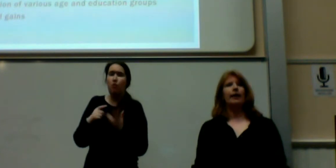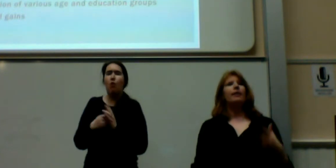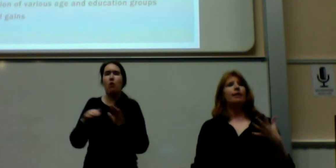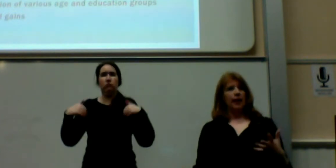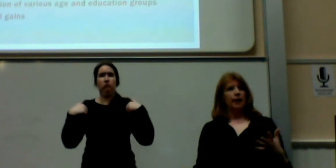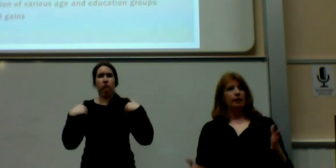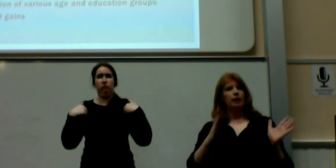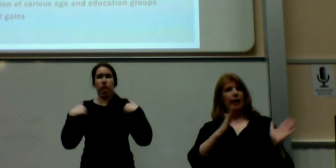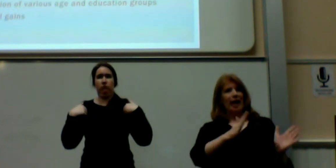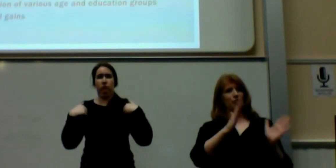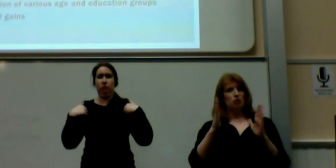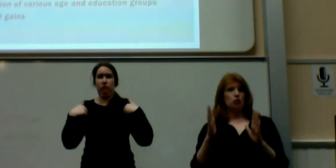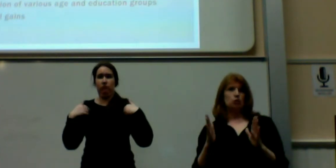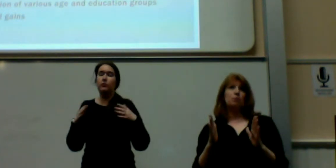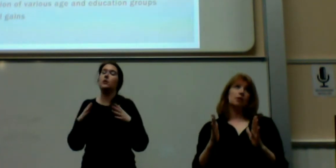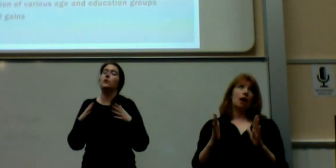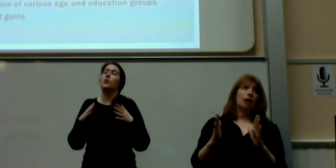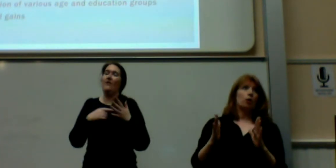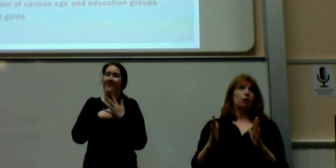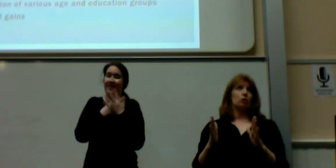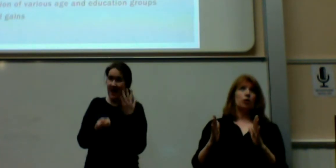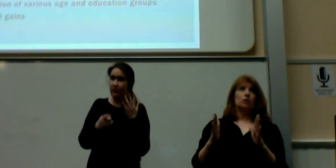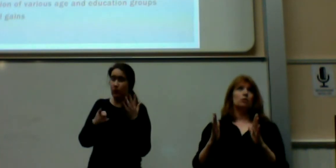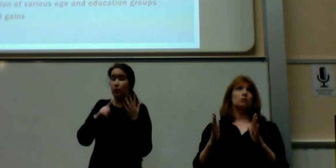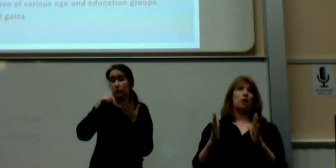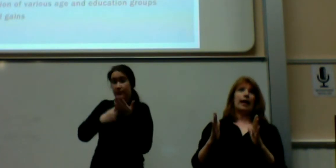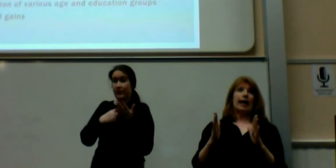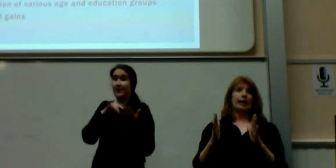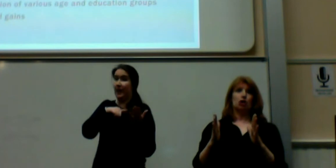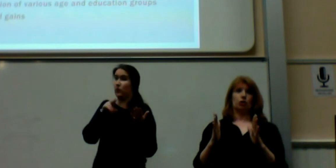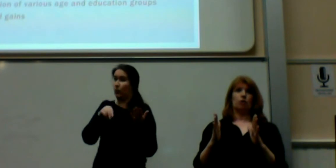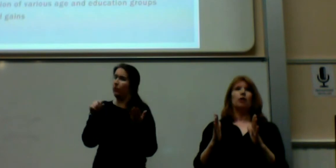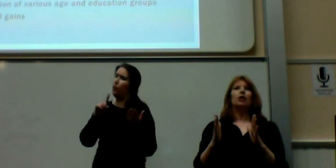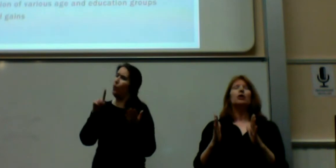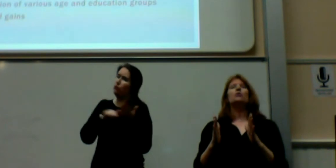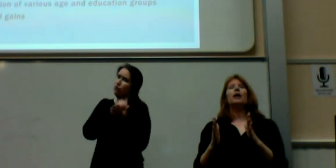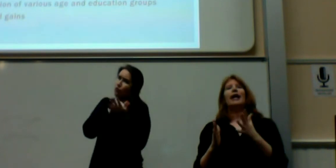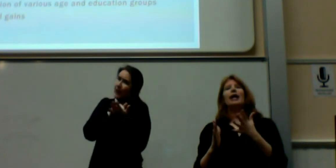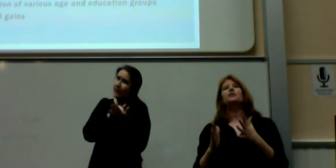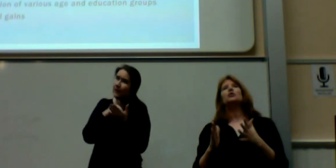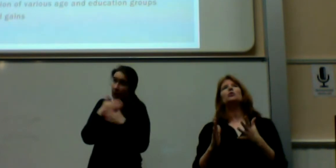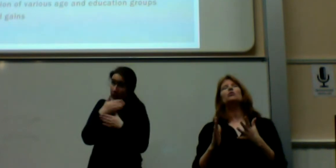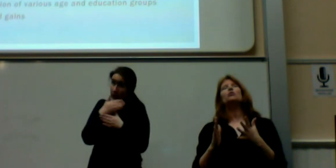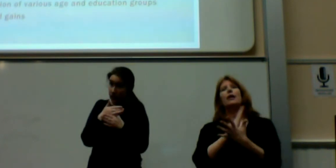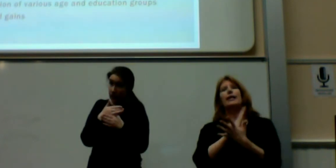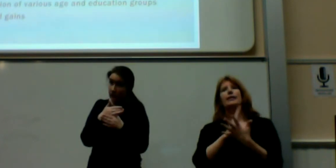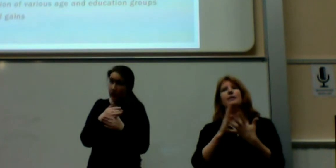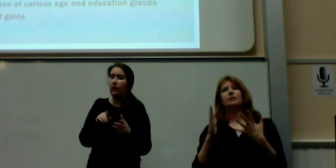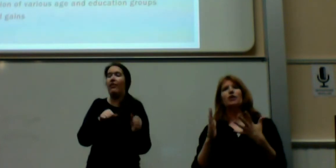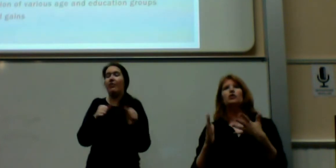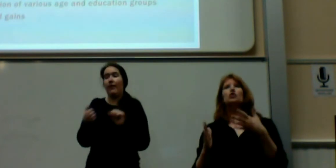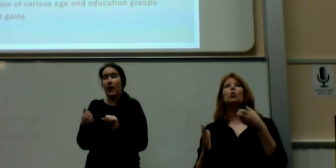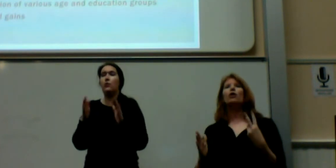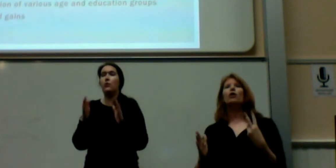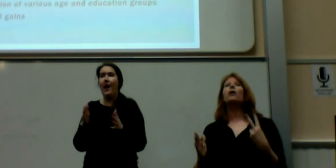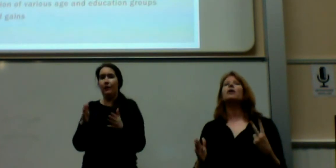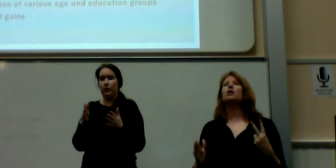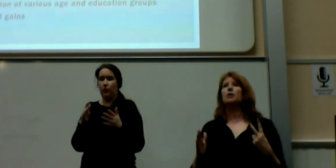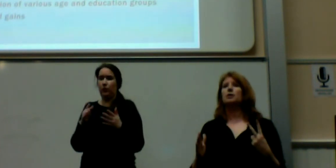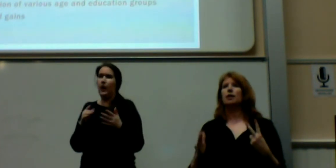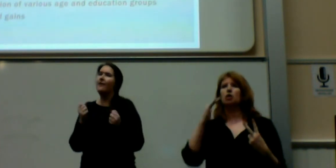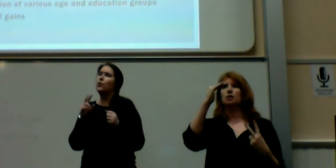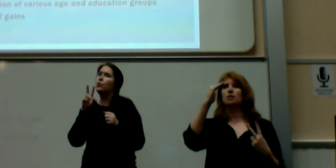Then, after you decide what you think is the right action, You then have to rate